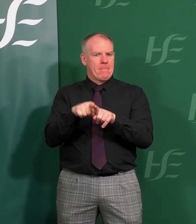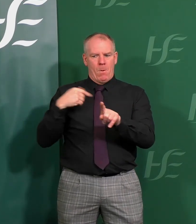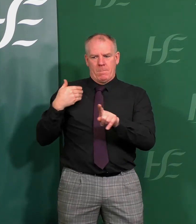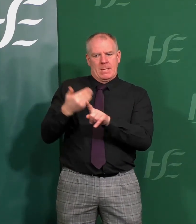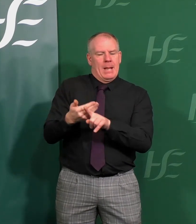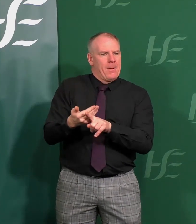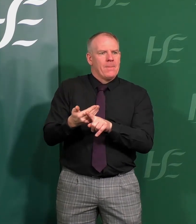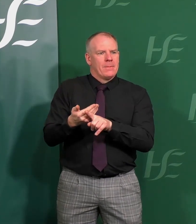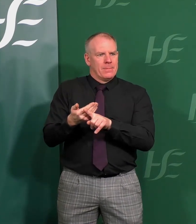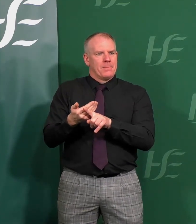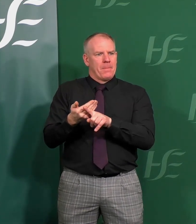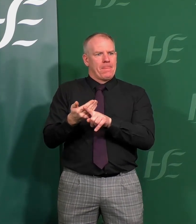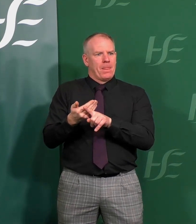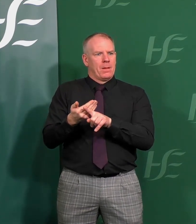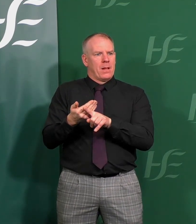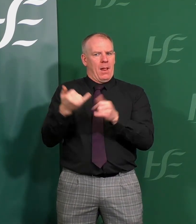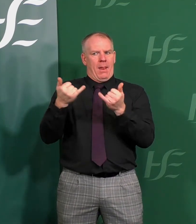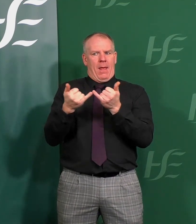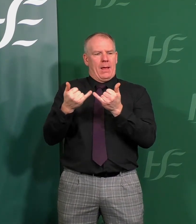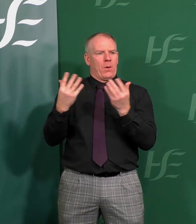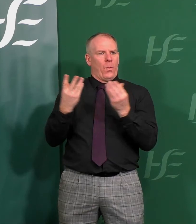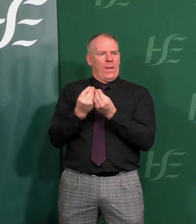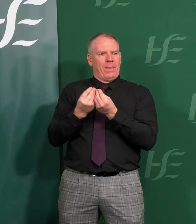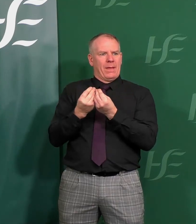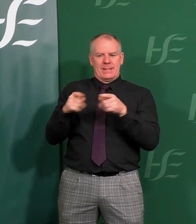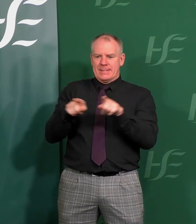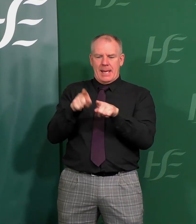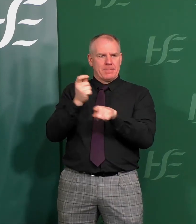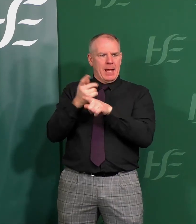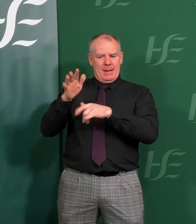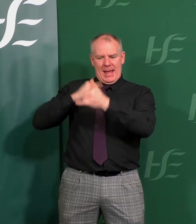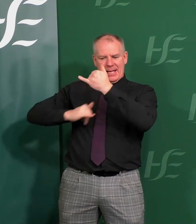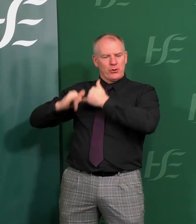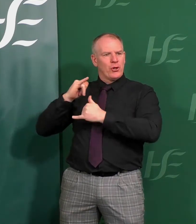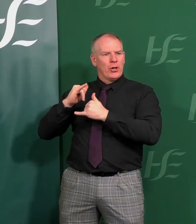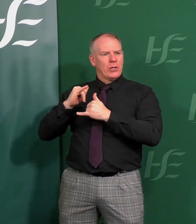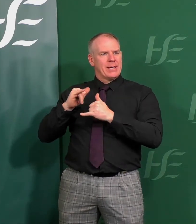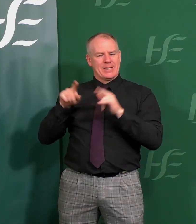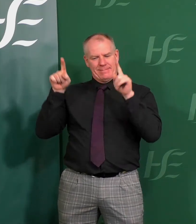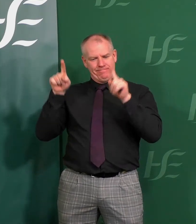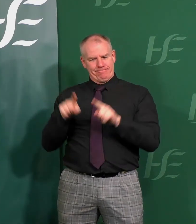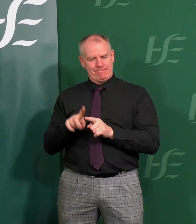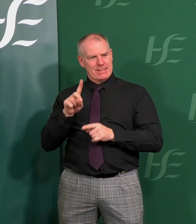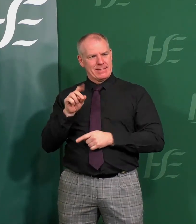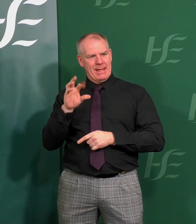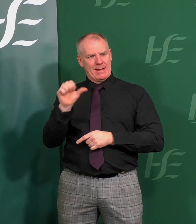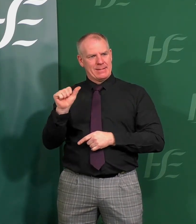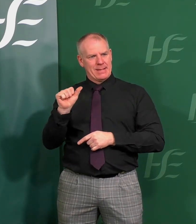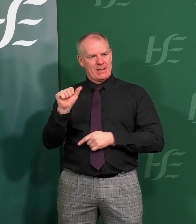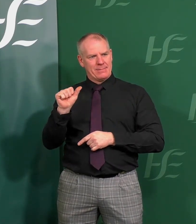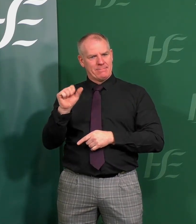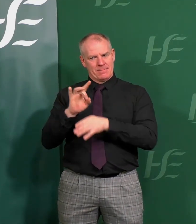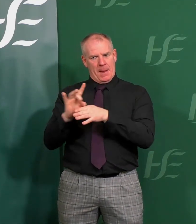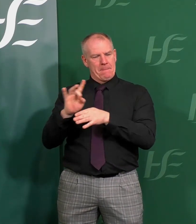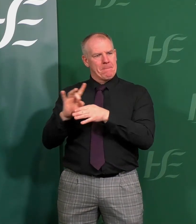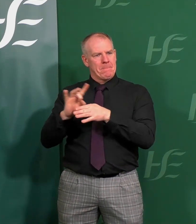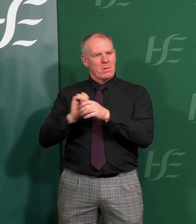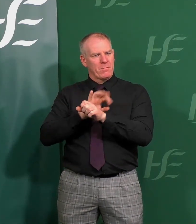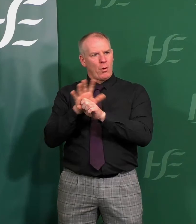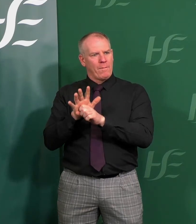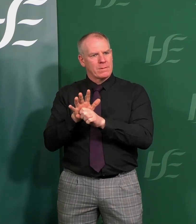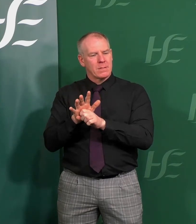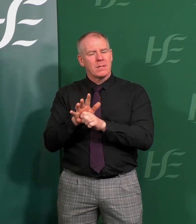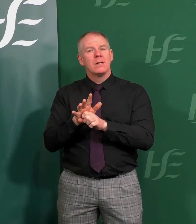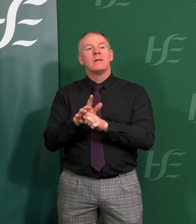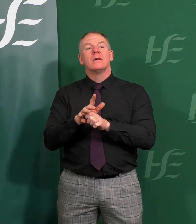date, as we would have seen an equivalent period last year with Delta hospitalisations. But again, I qualify